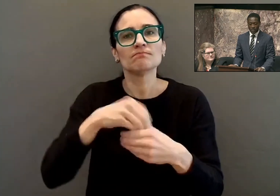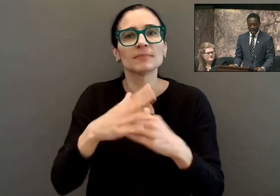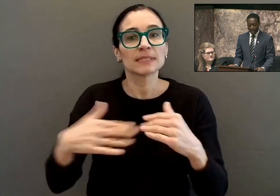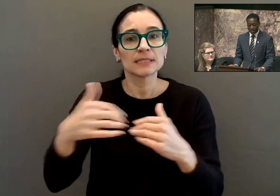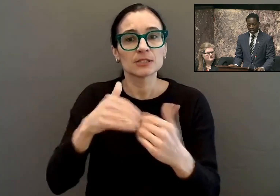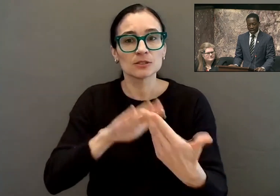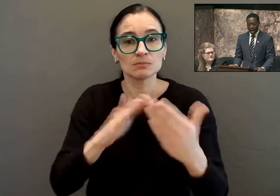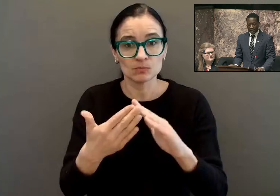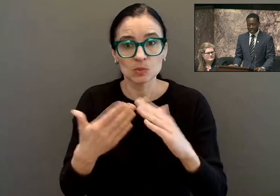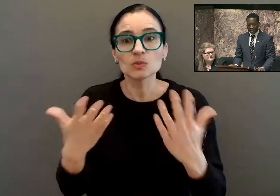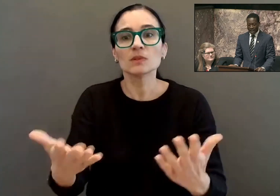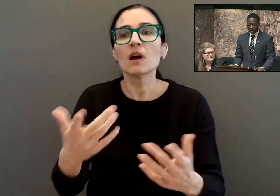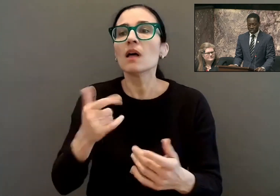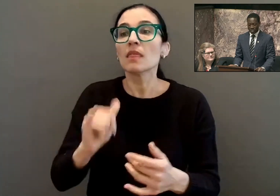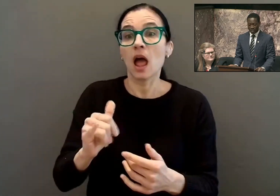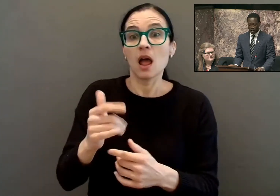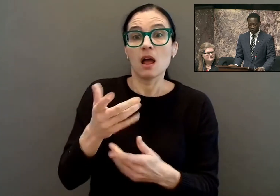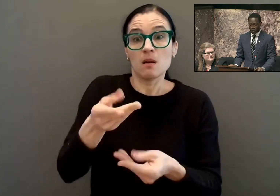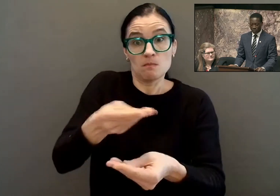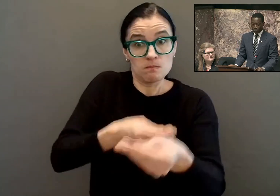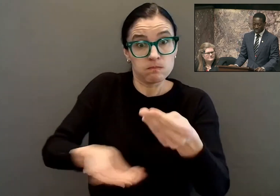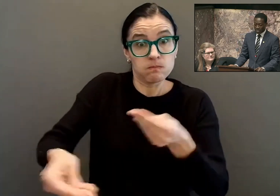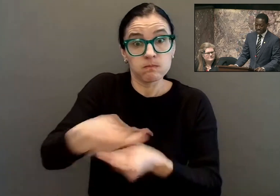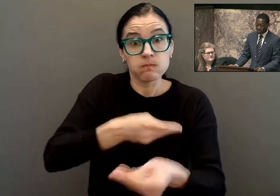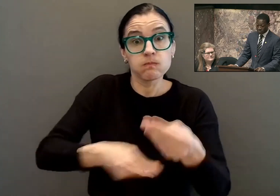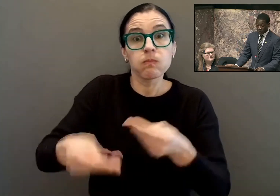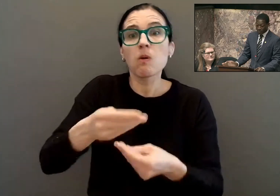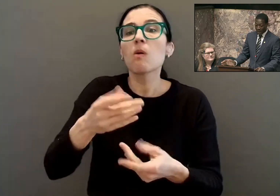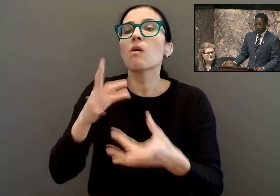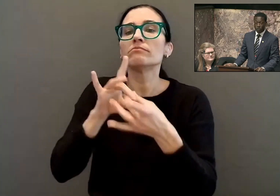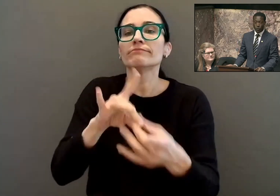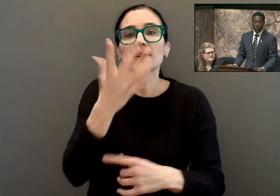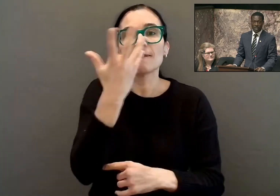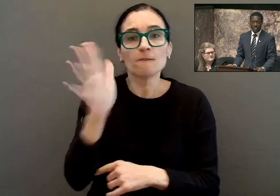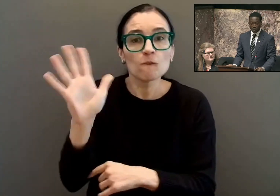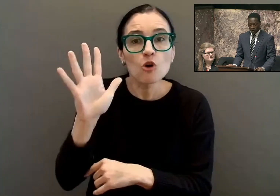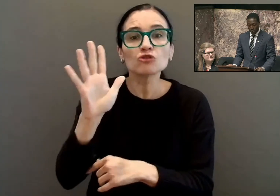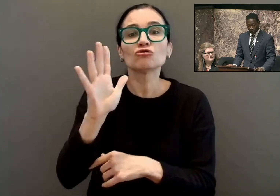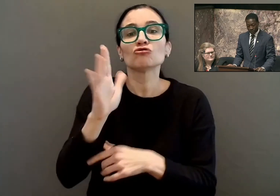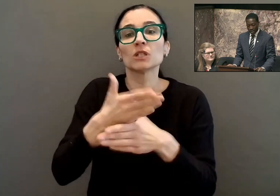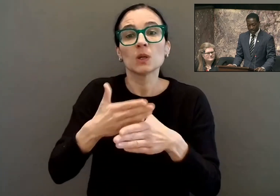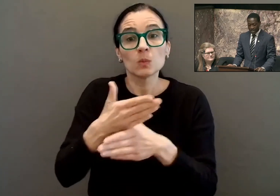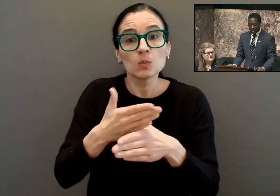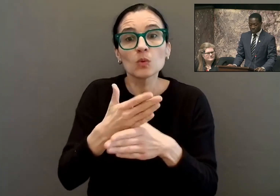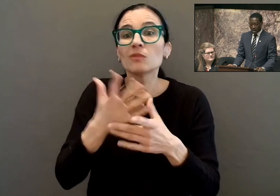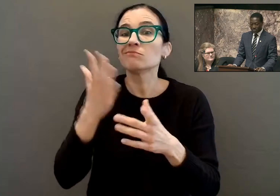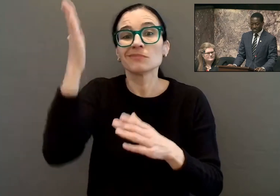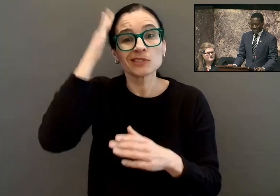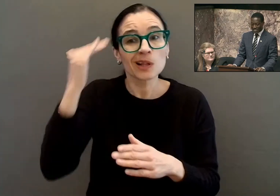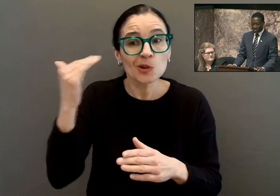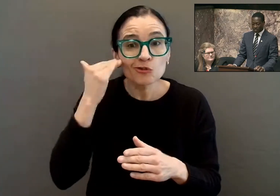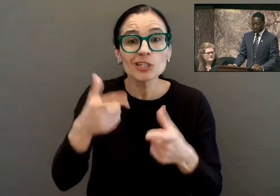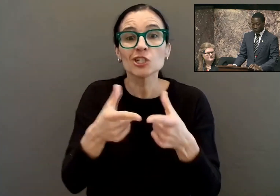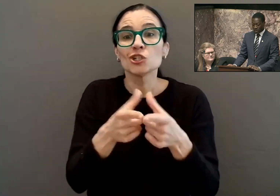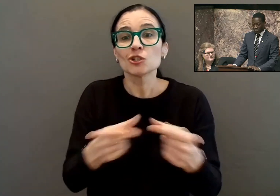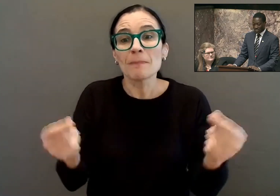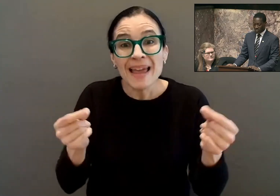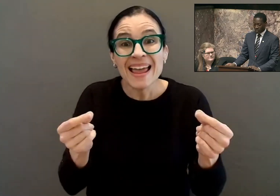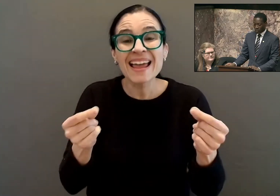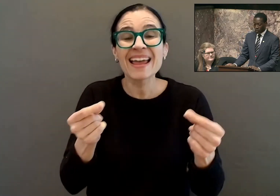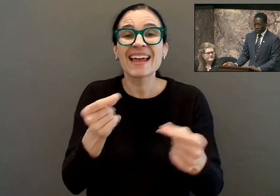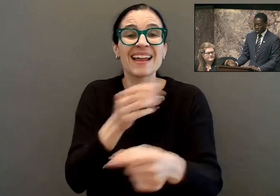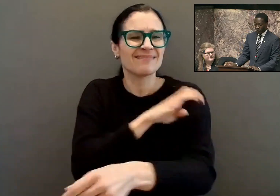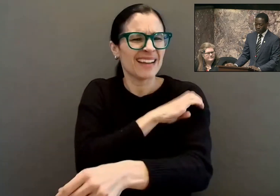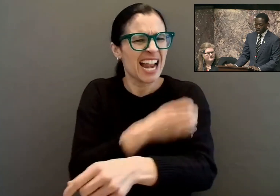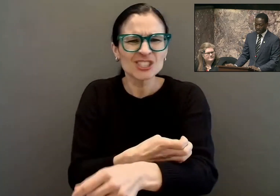in Japan, and clean energy technology from BC powers projects in Europe. Yet sometimes it's easier, or it appears